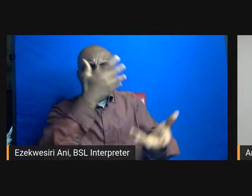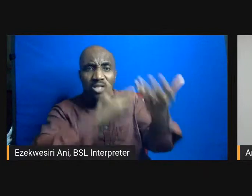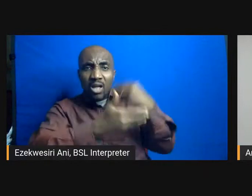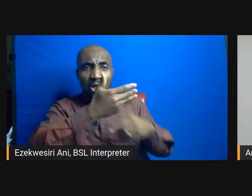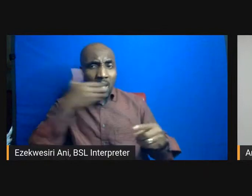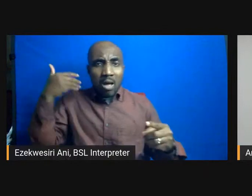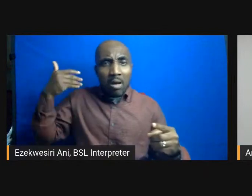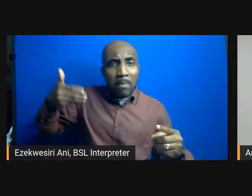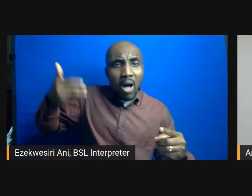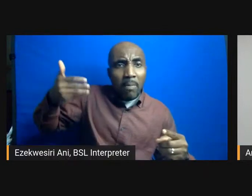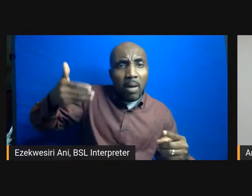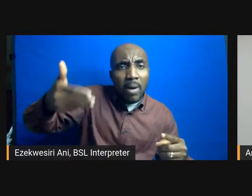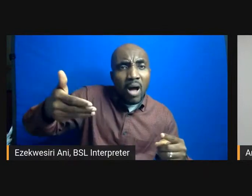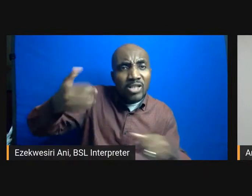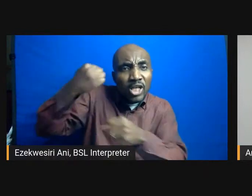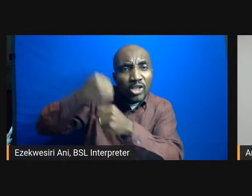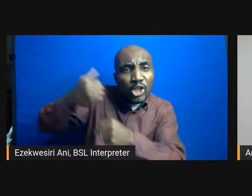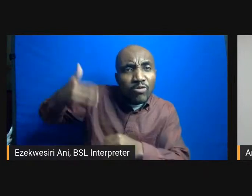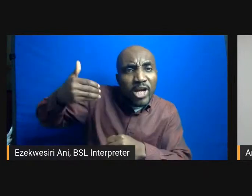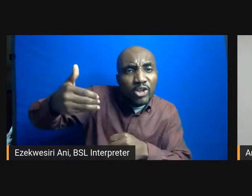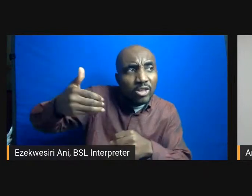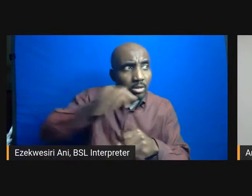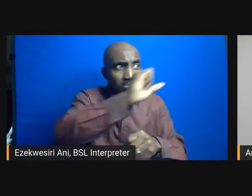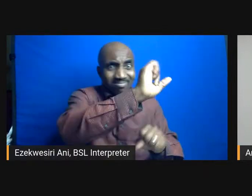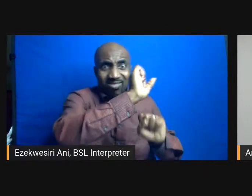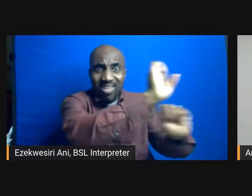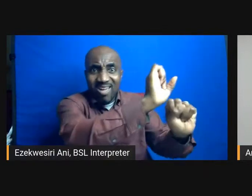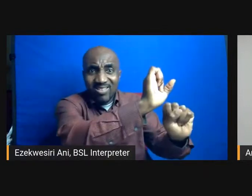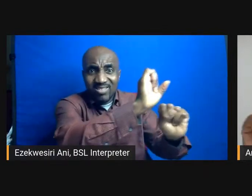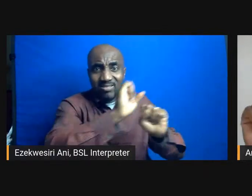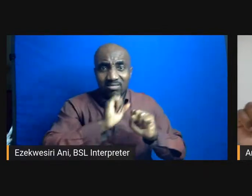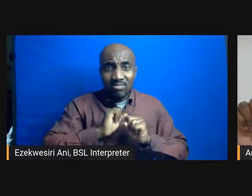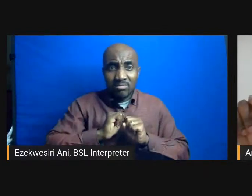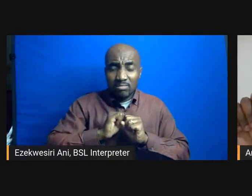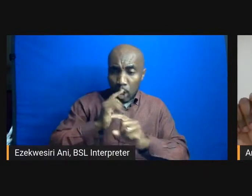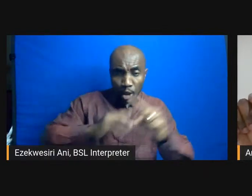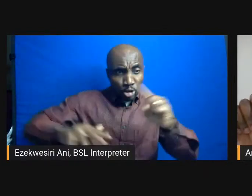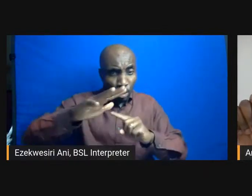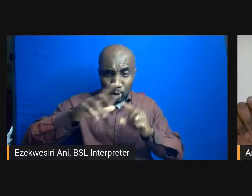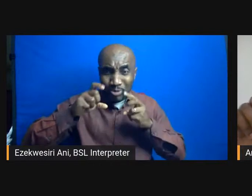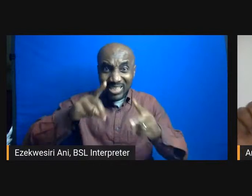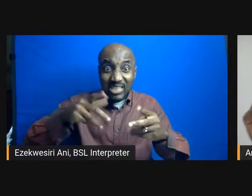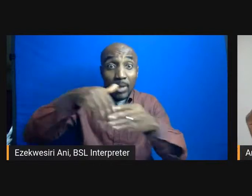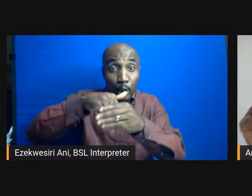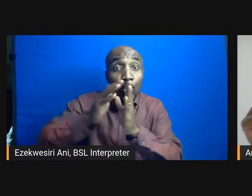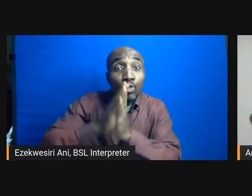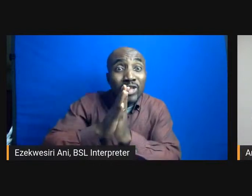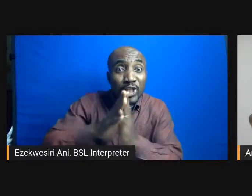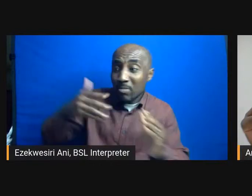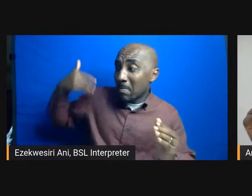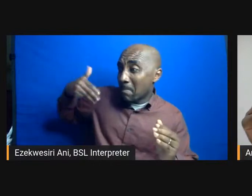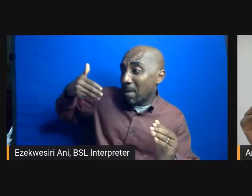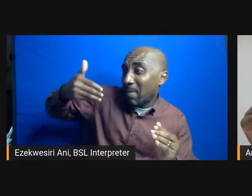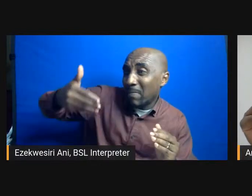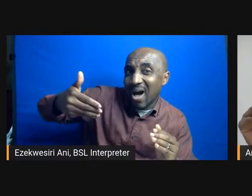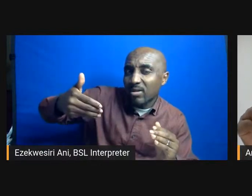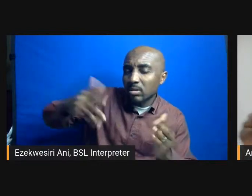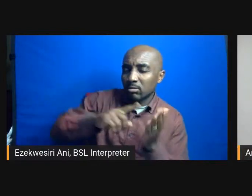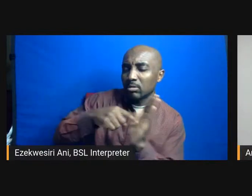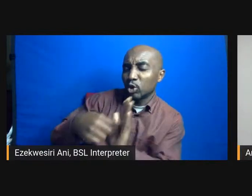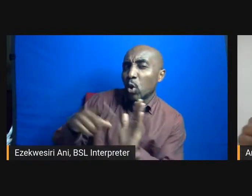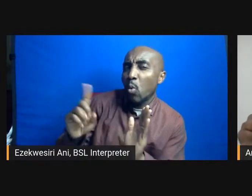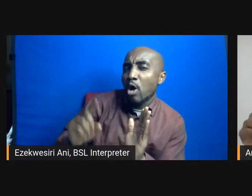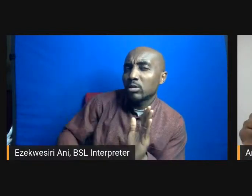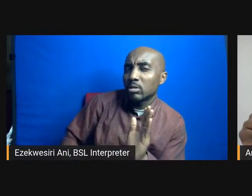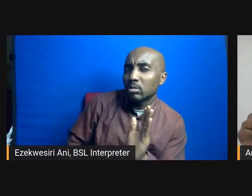generation. Social systems, including religion, that continues to imply